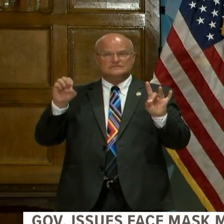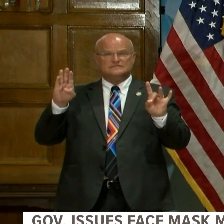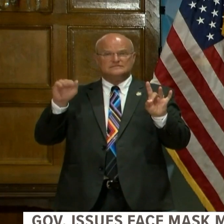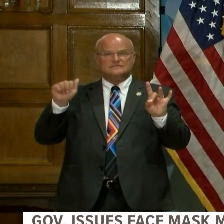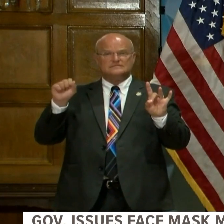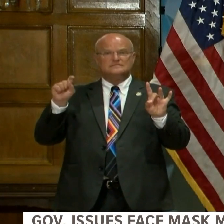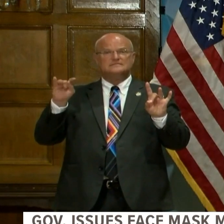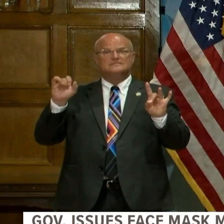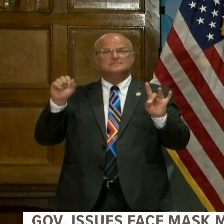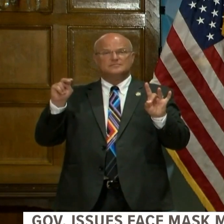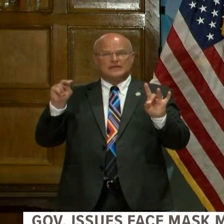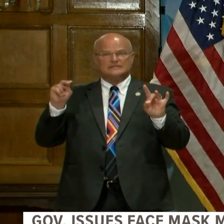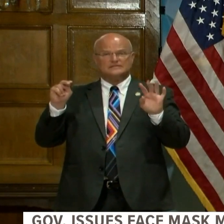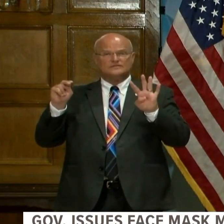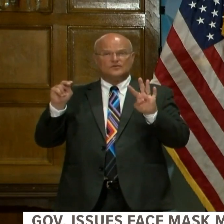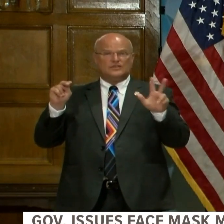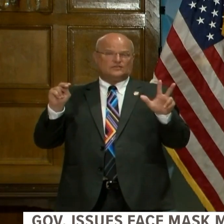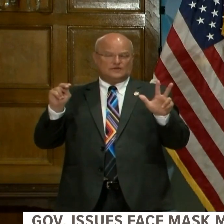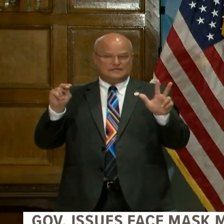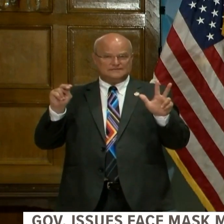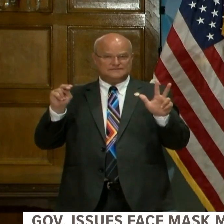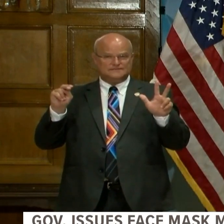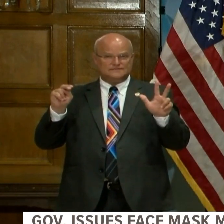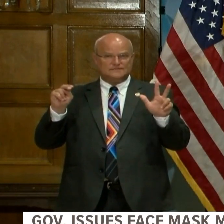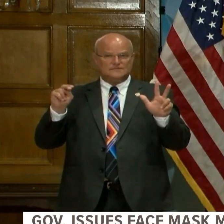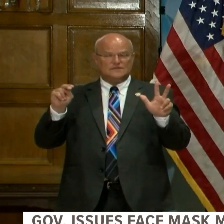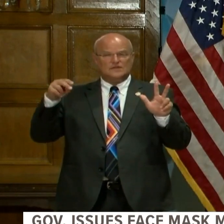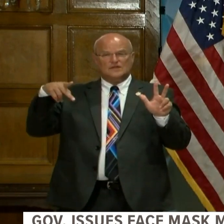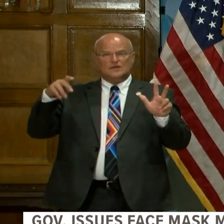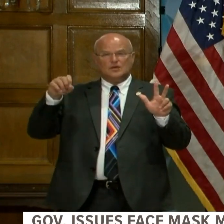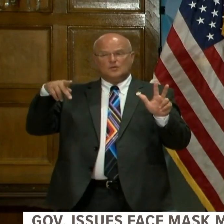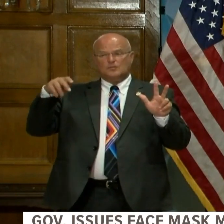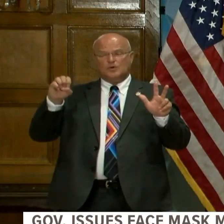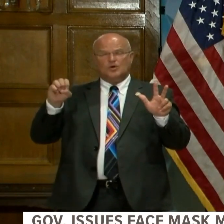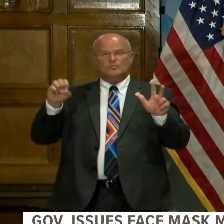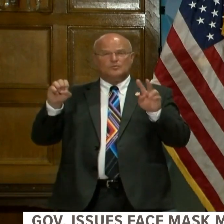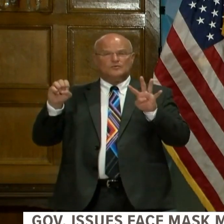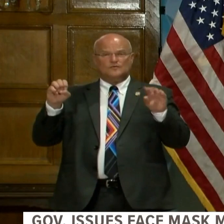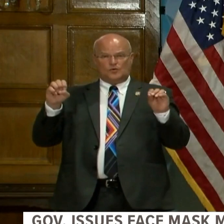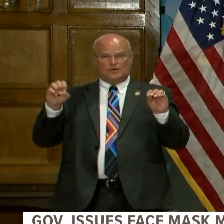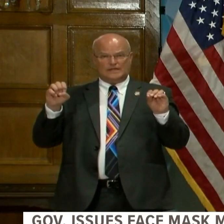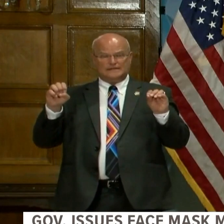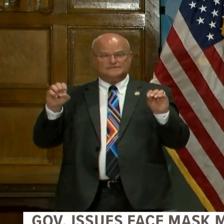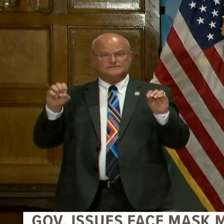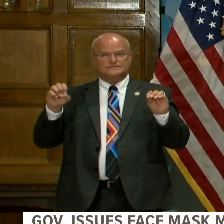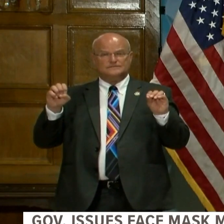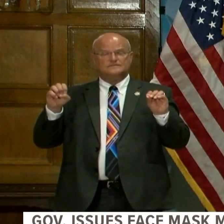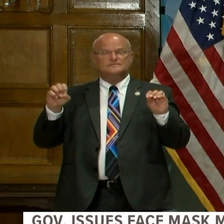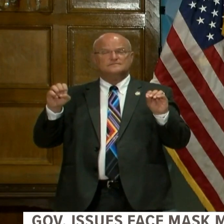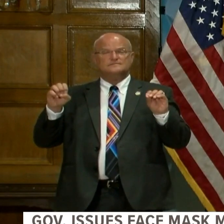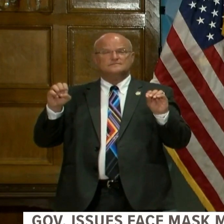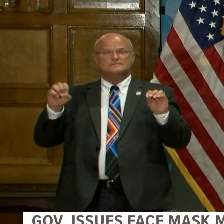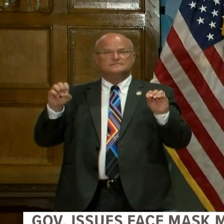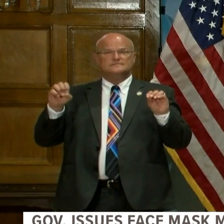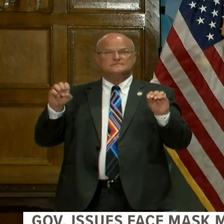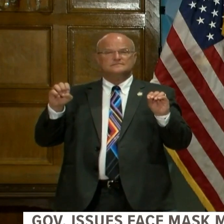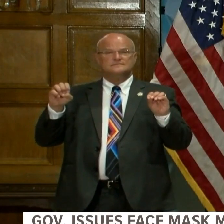Sebastian County had 43. We had Polk County with 40 new